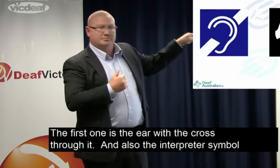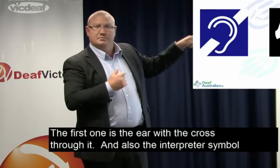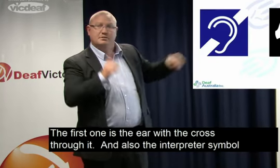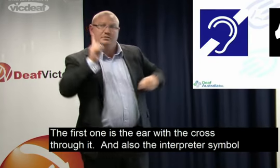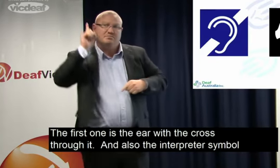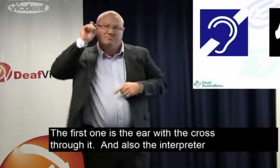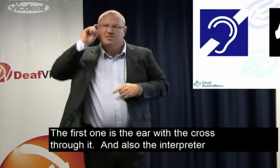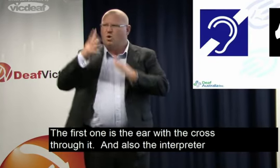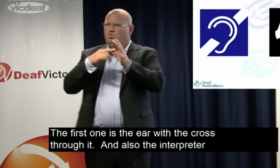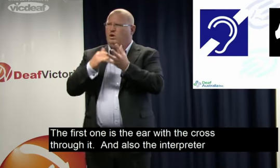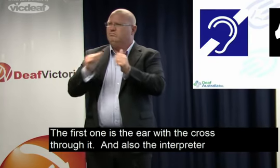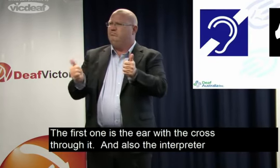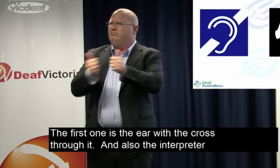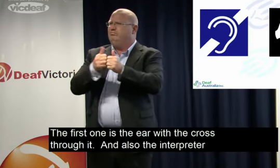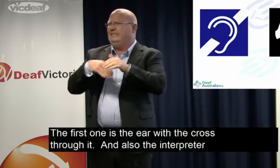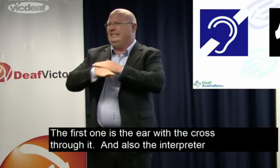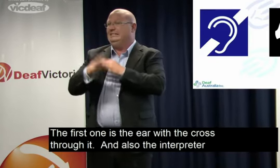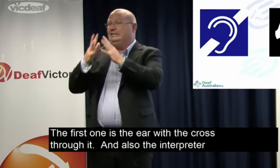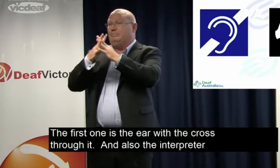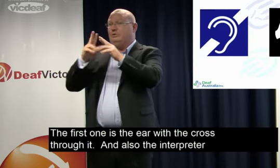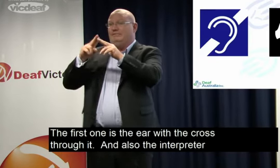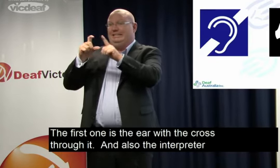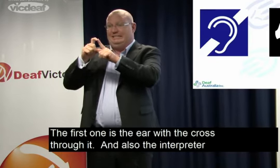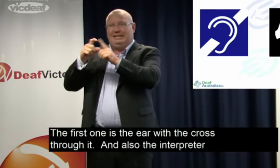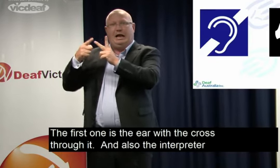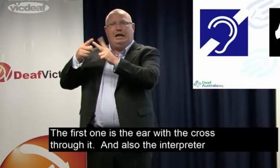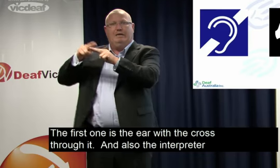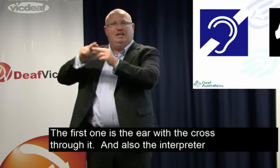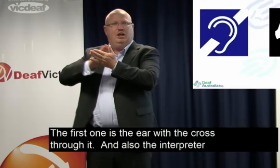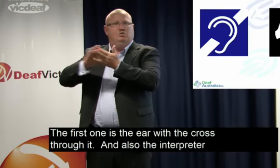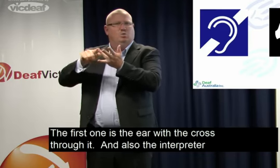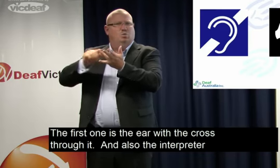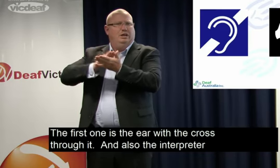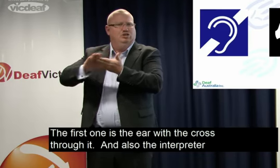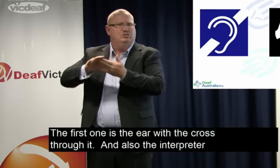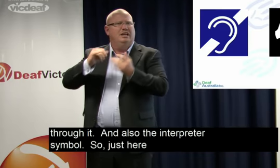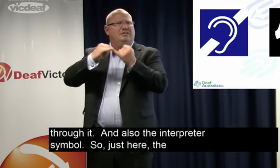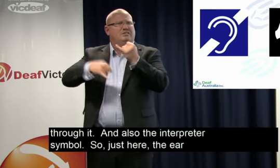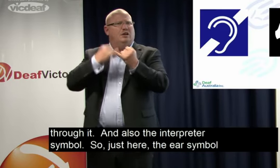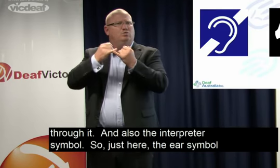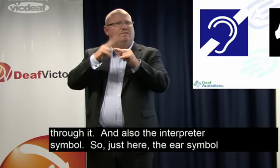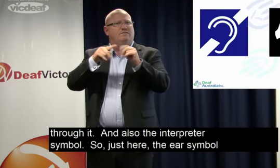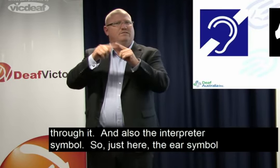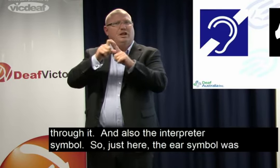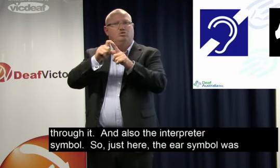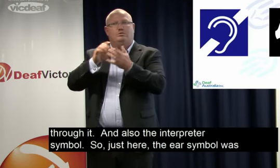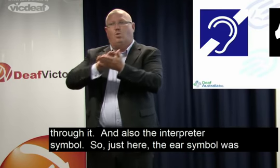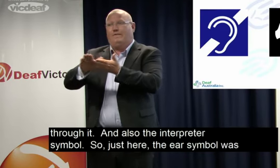So just envisage this. The ear symbol was agreed to WFD and the Hard of Hearing